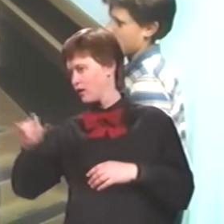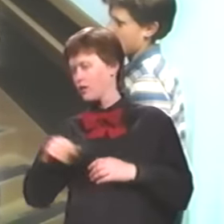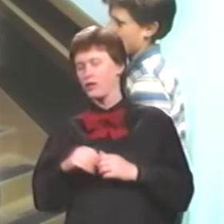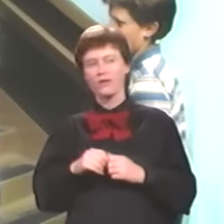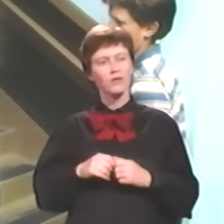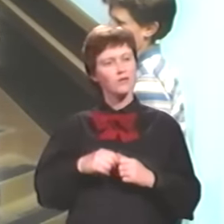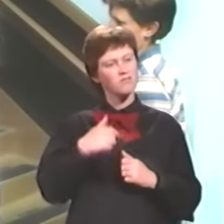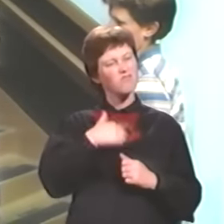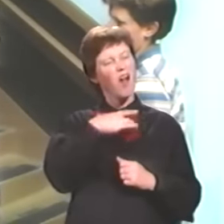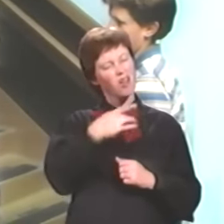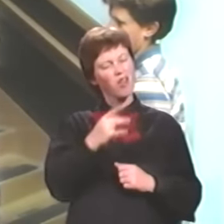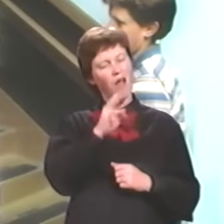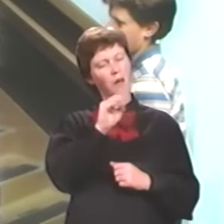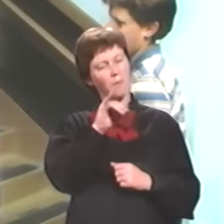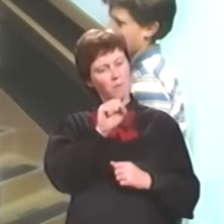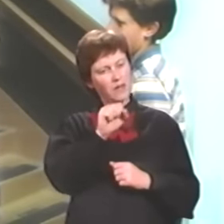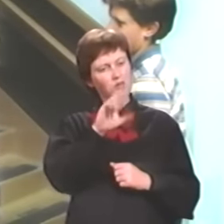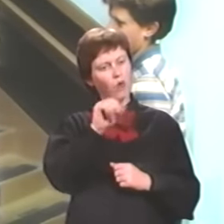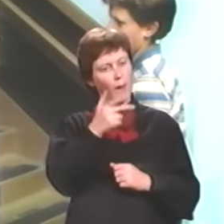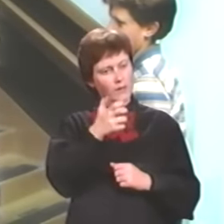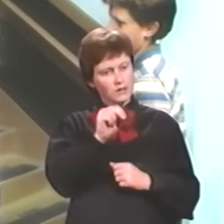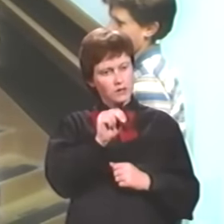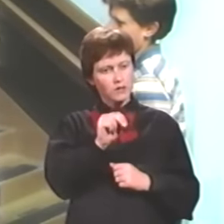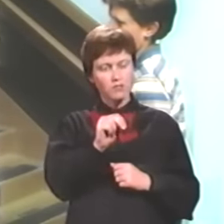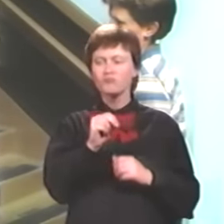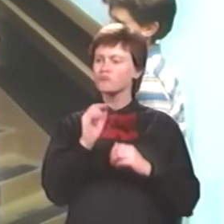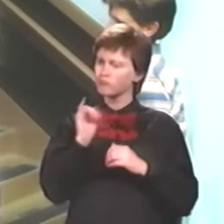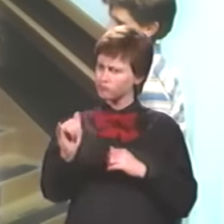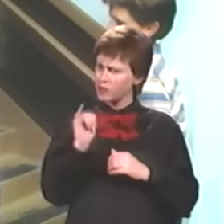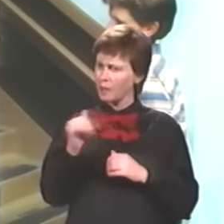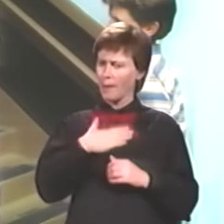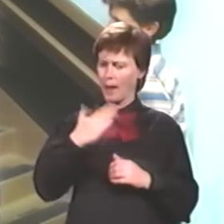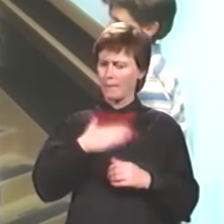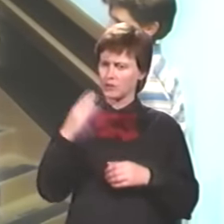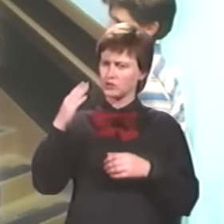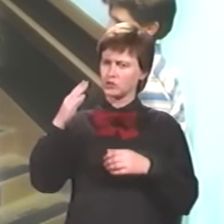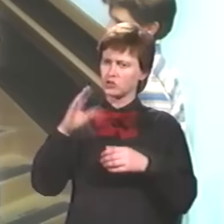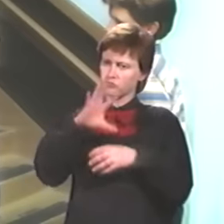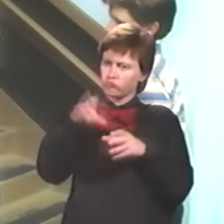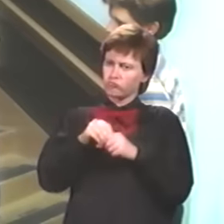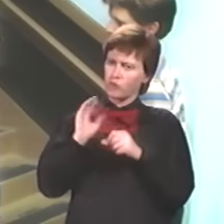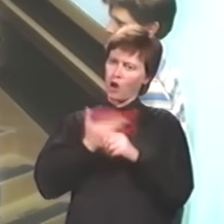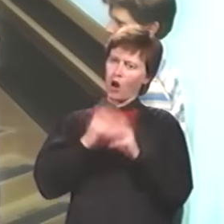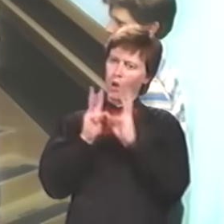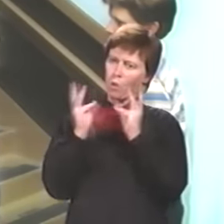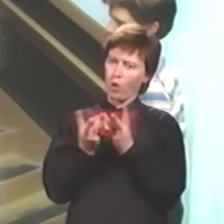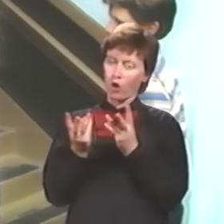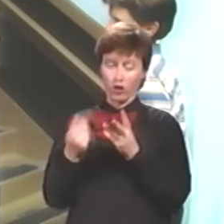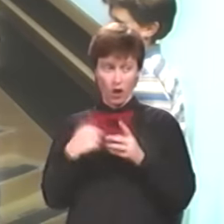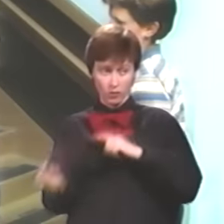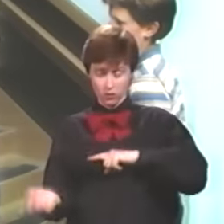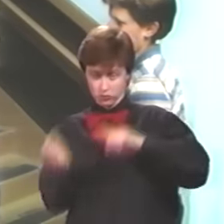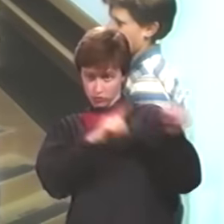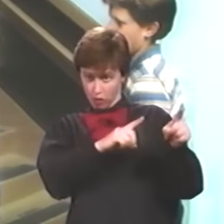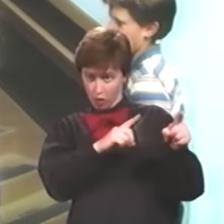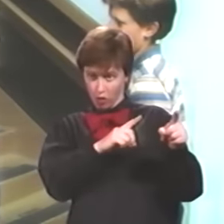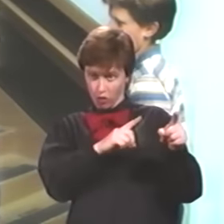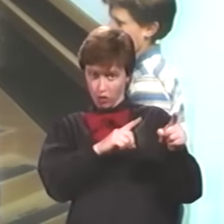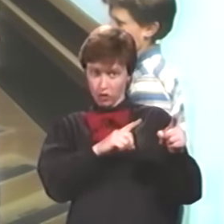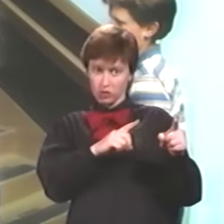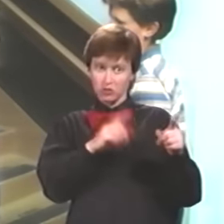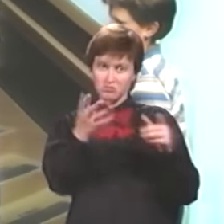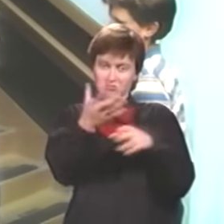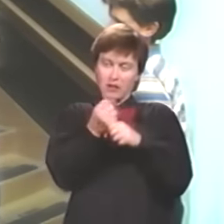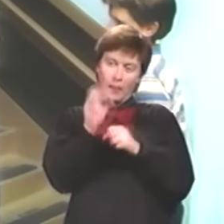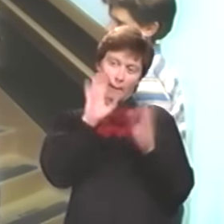I really like Miss Robinson. So do I. I'm glad she's in our ward. I'm going down to the dark room after school to get those pictures of the